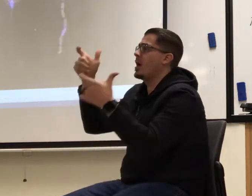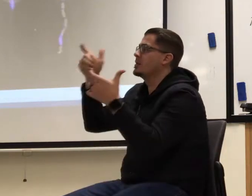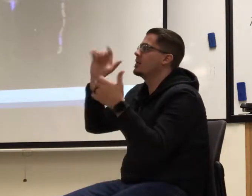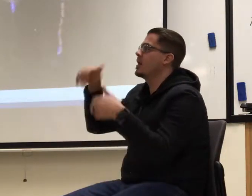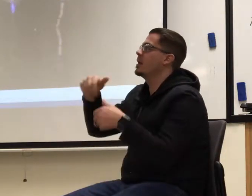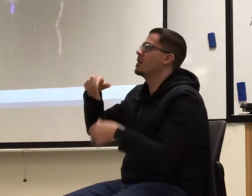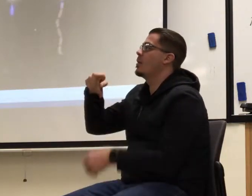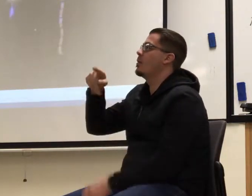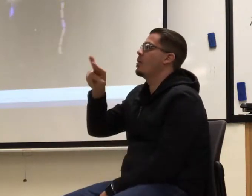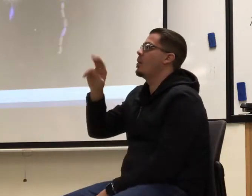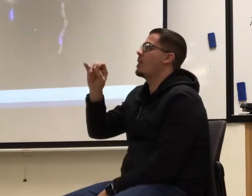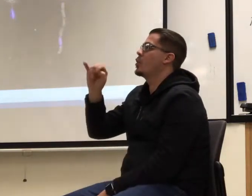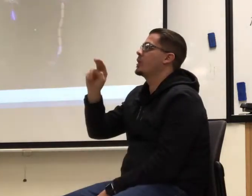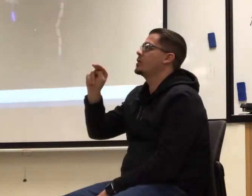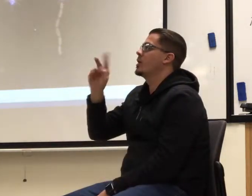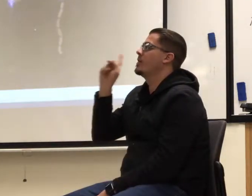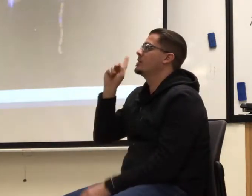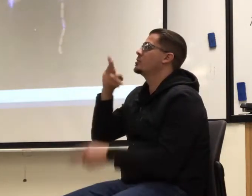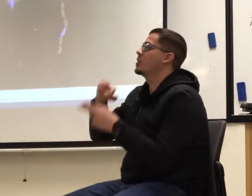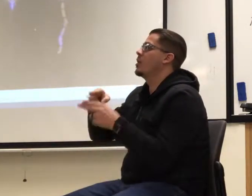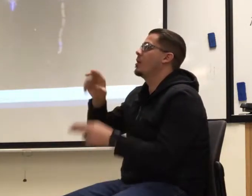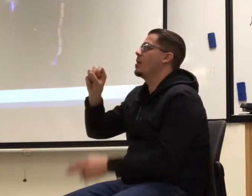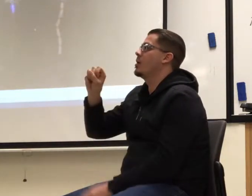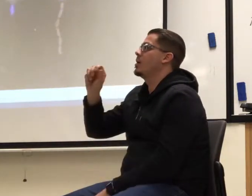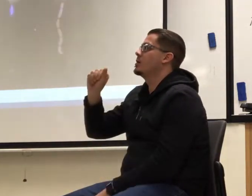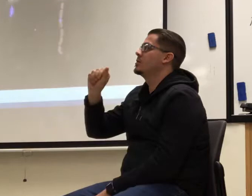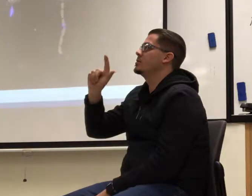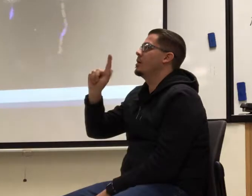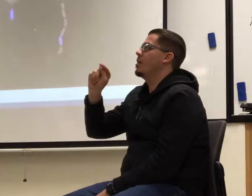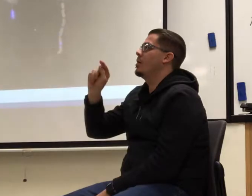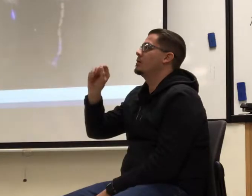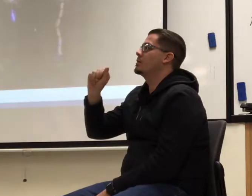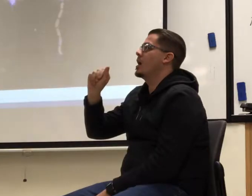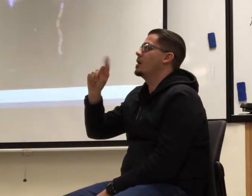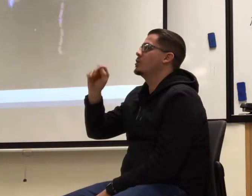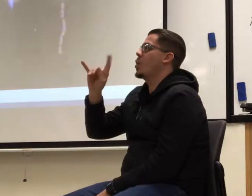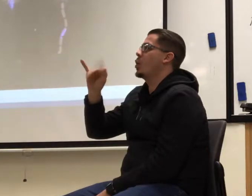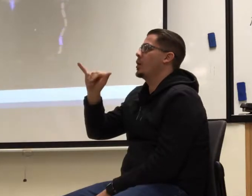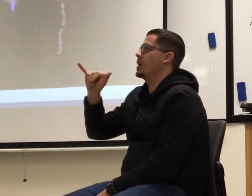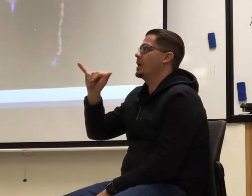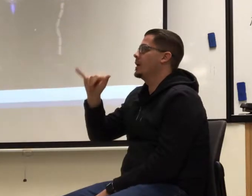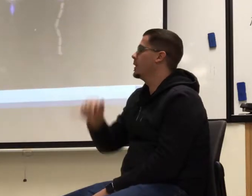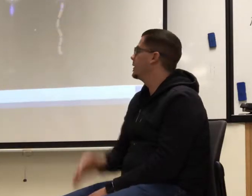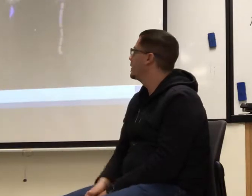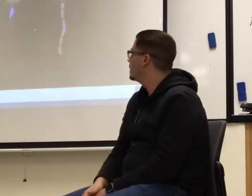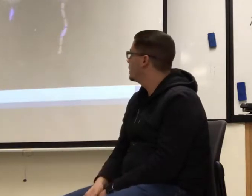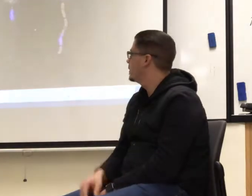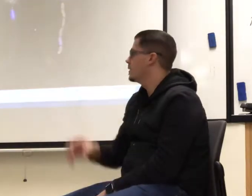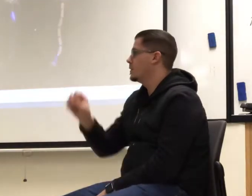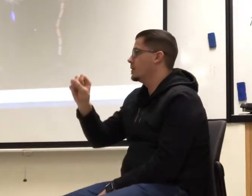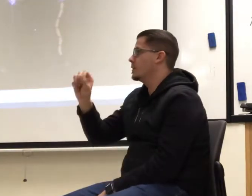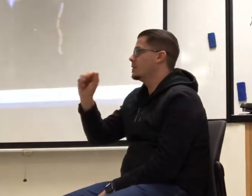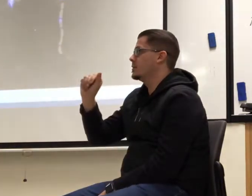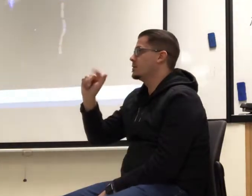propagation saltatory propagation or conduction. This is